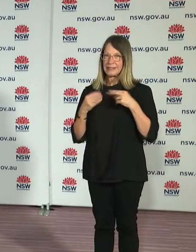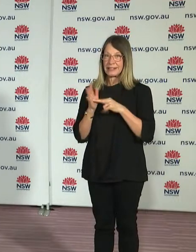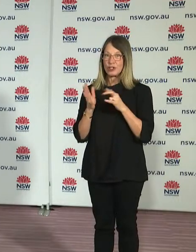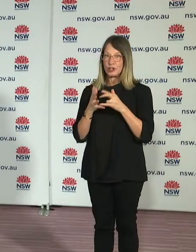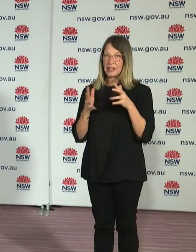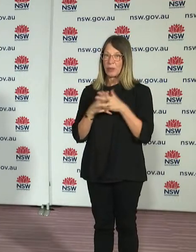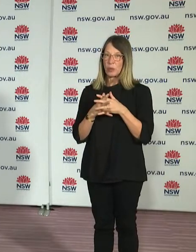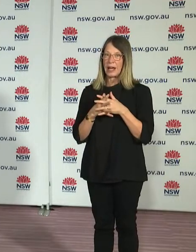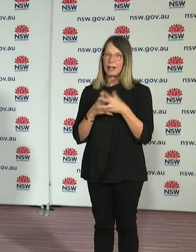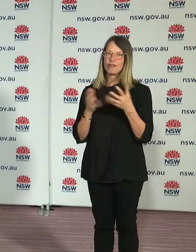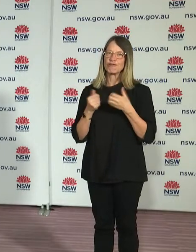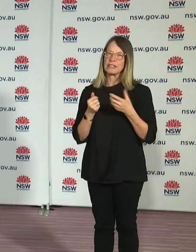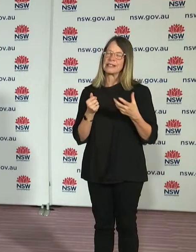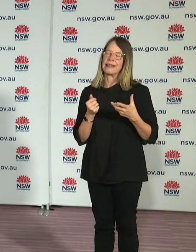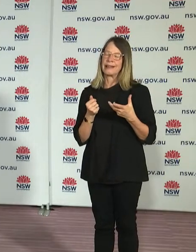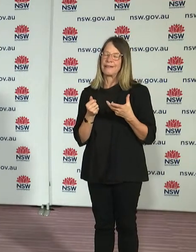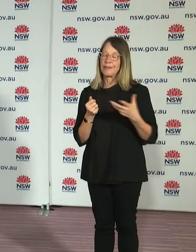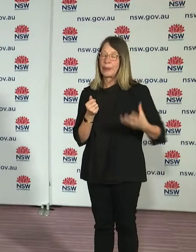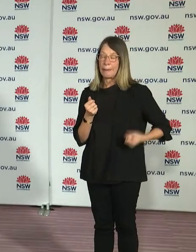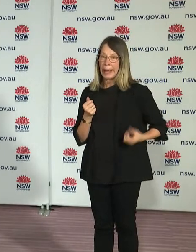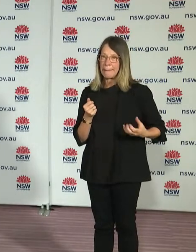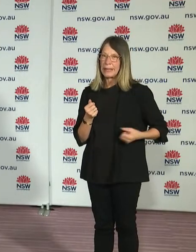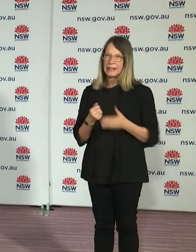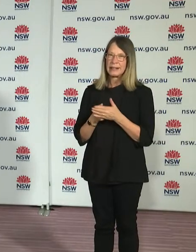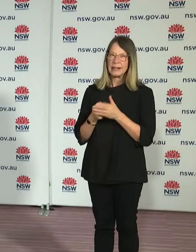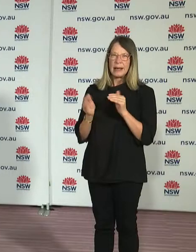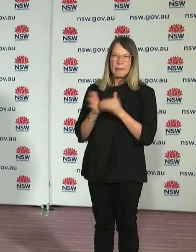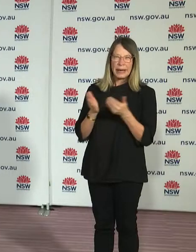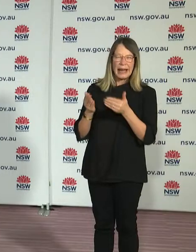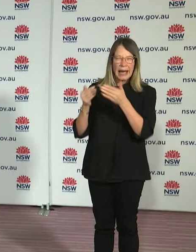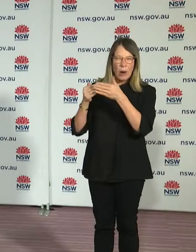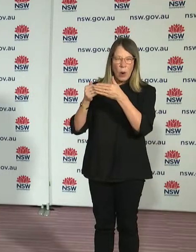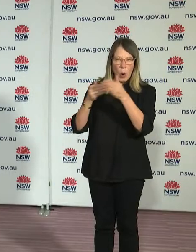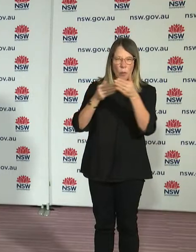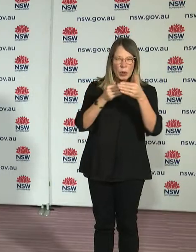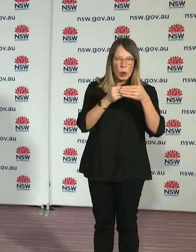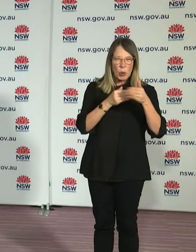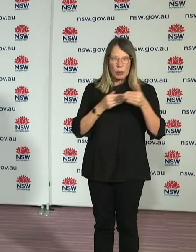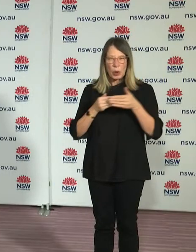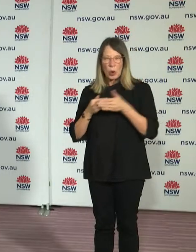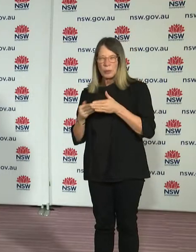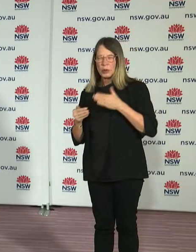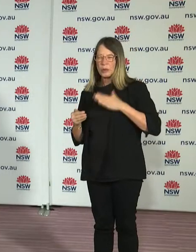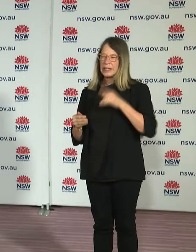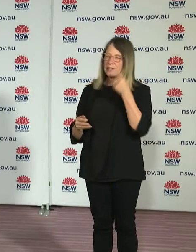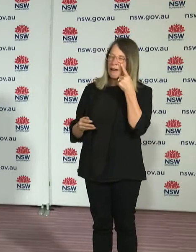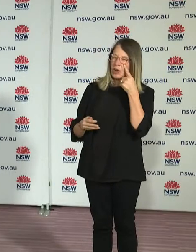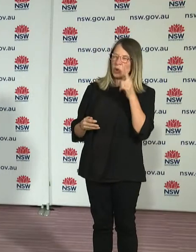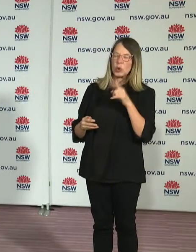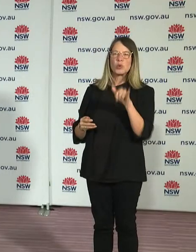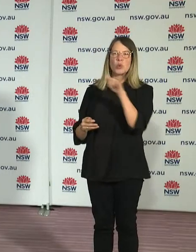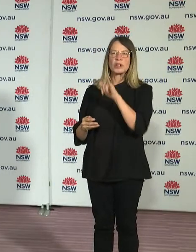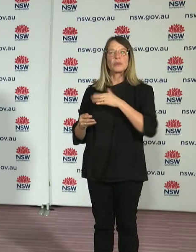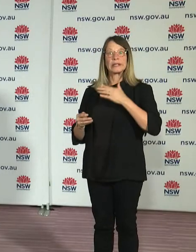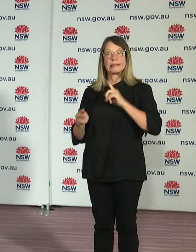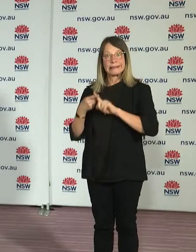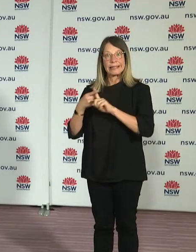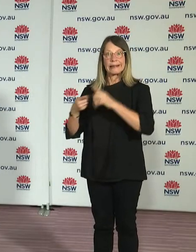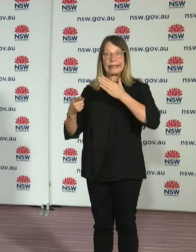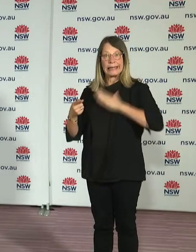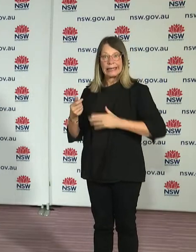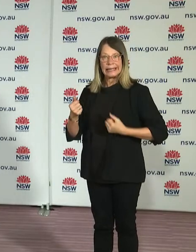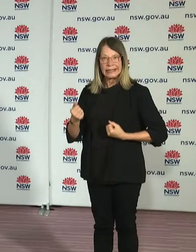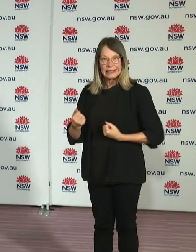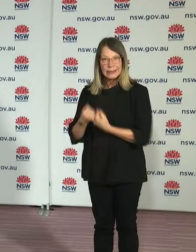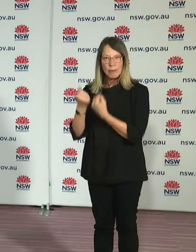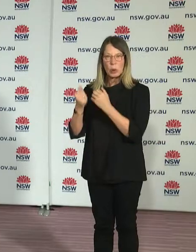open up, we really need to consider where our resources are needed. I suspect we'll have a much more targeted approach because the business community is so